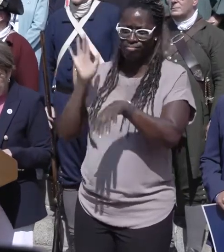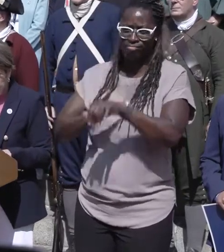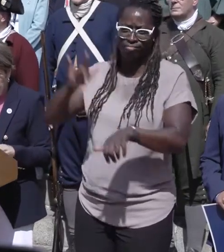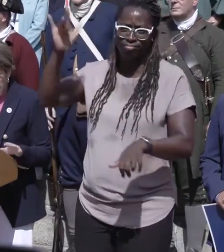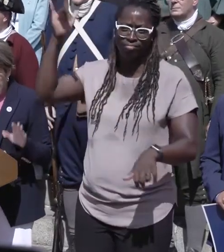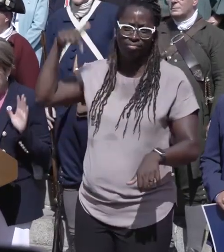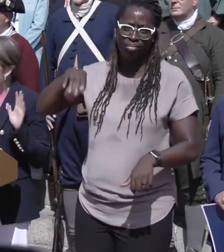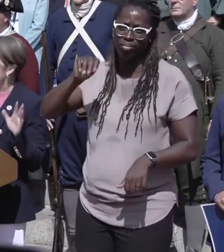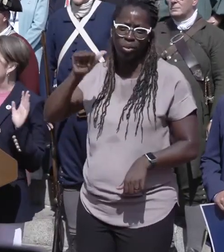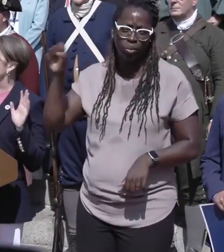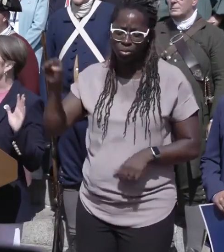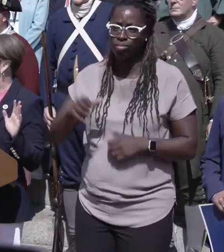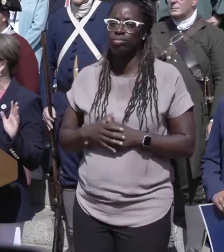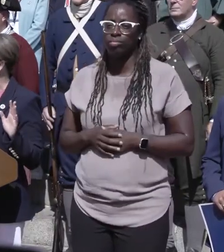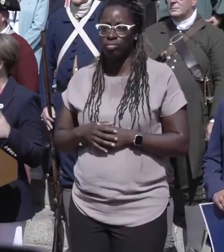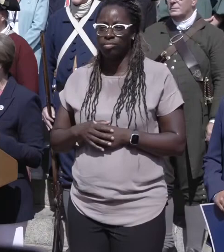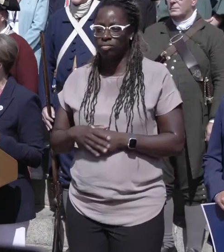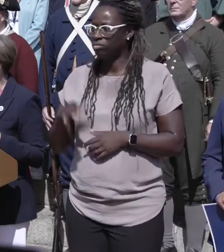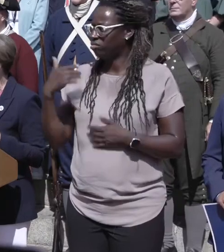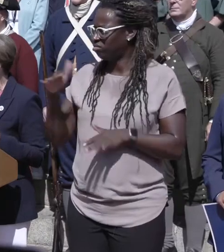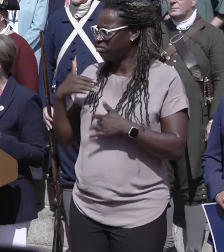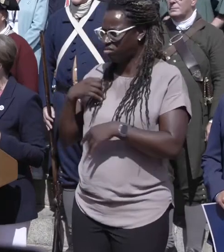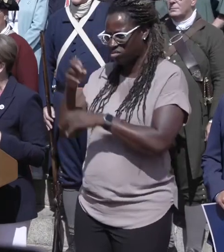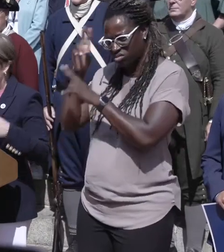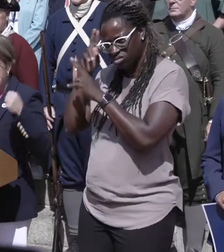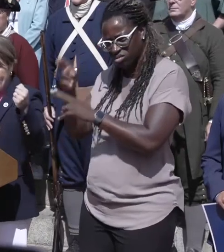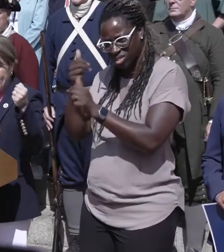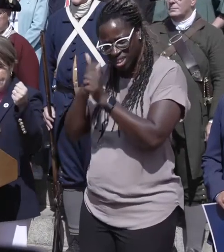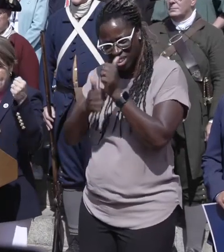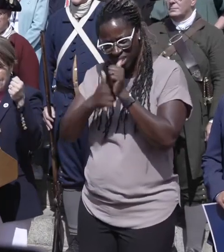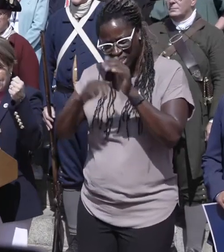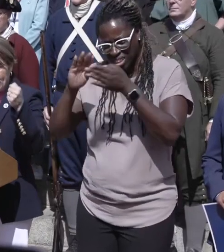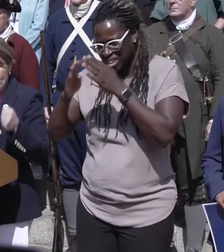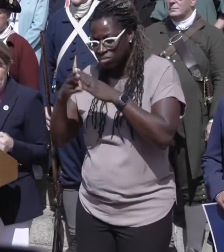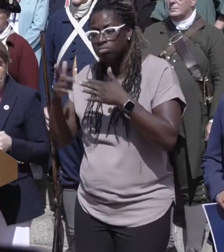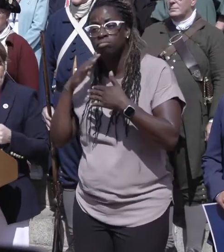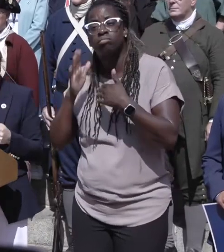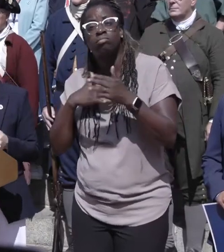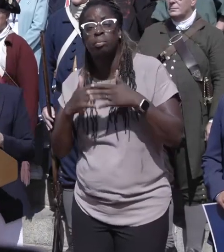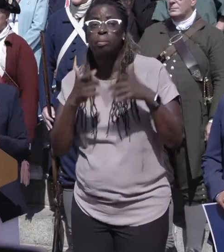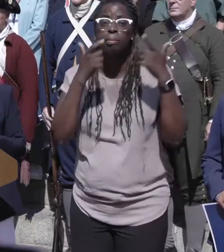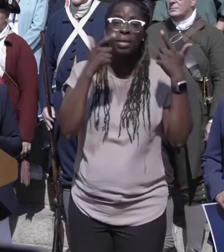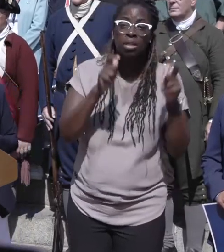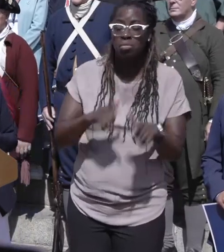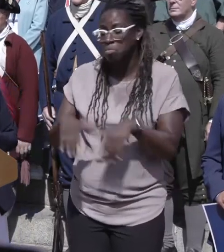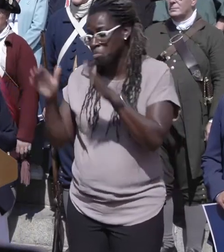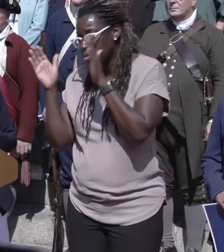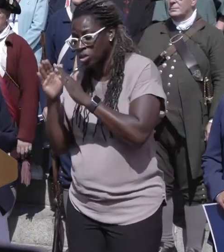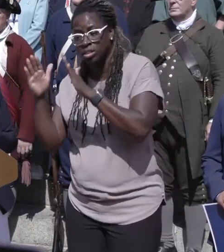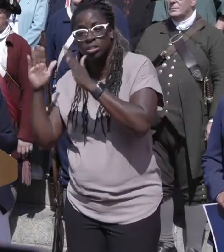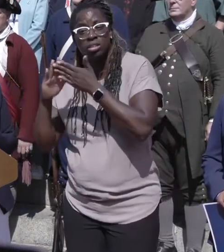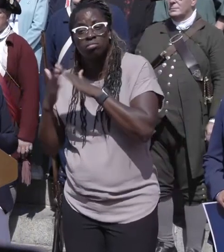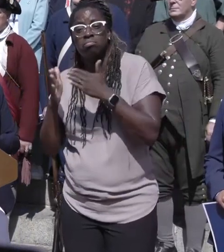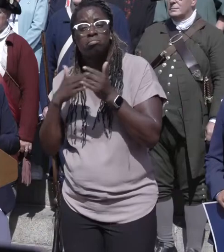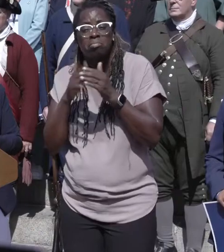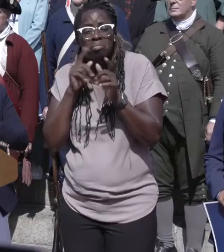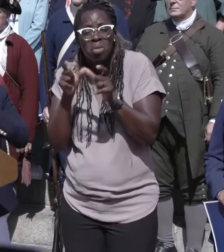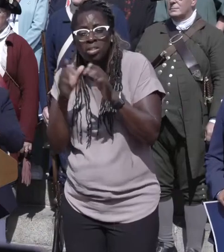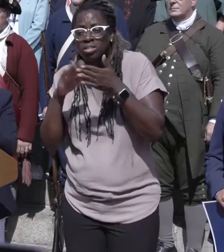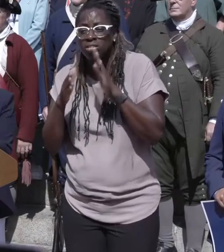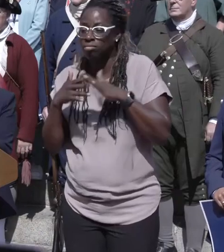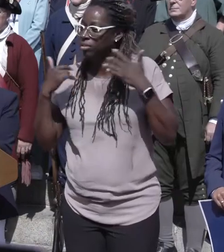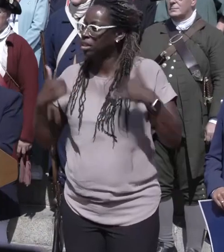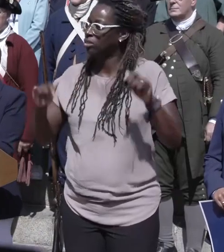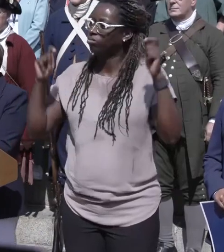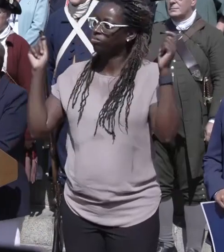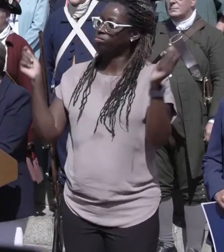of the state. And the more people who get involved, the bigger the boost it will be for our state. So I encourage everybody to